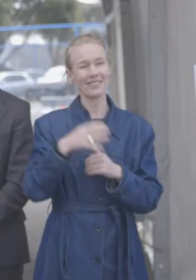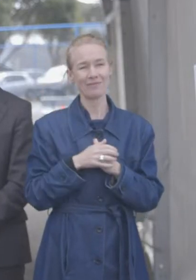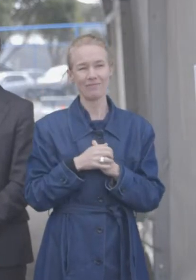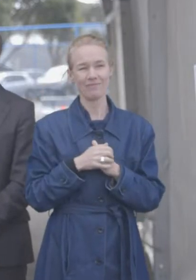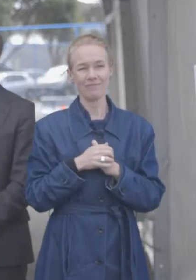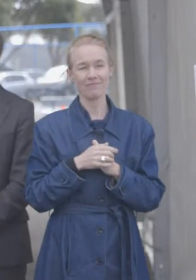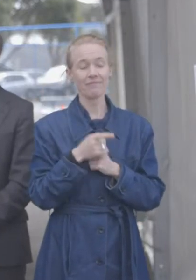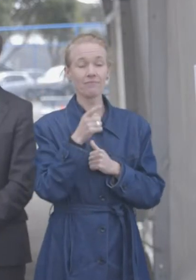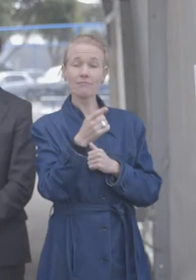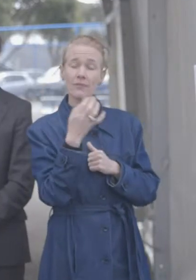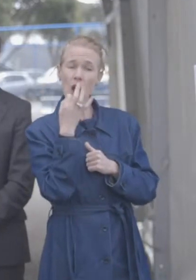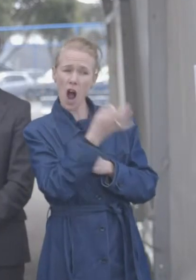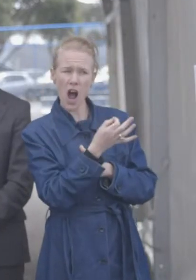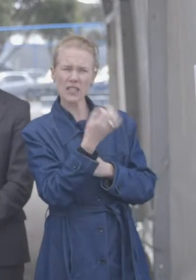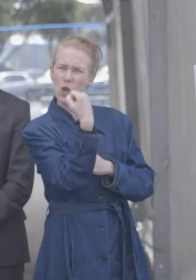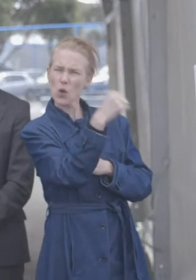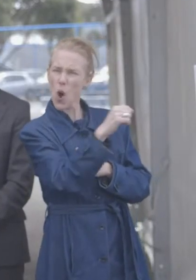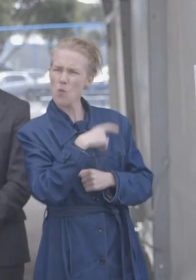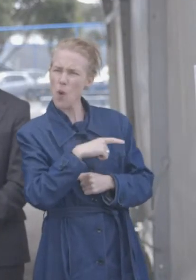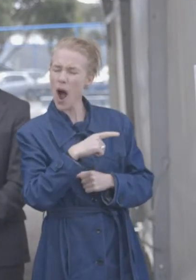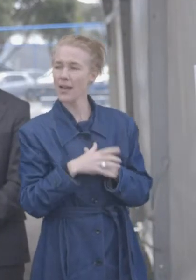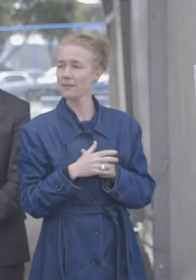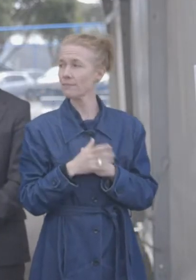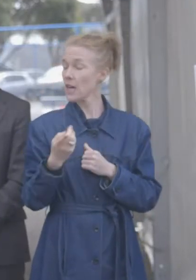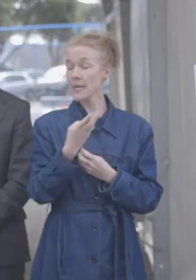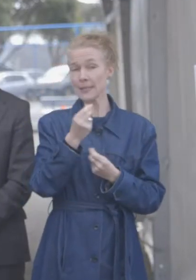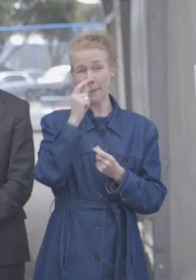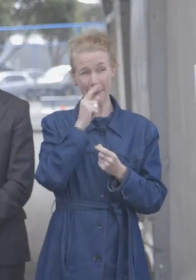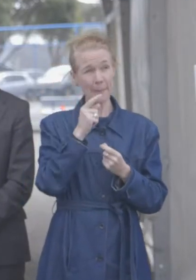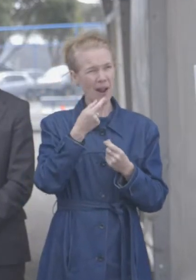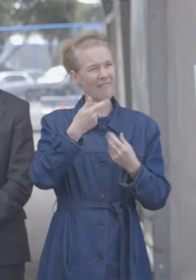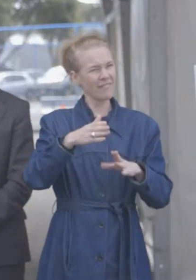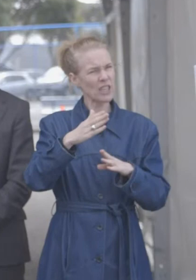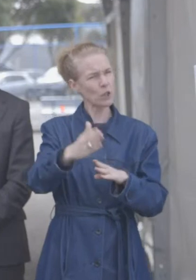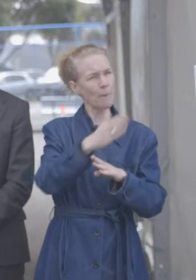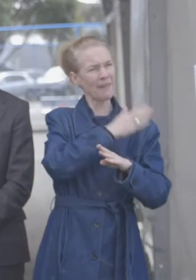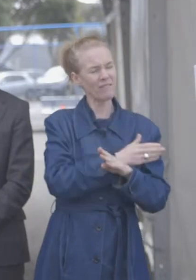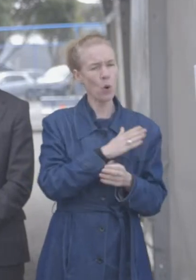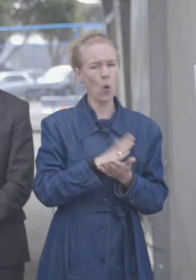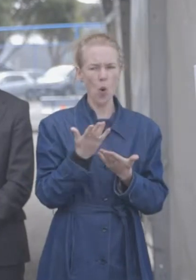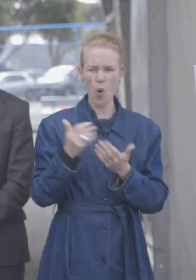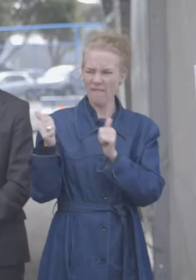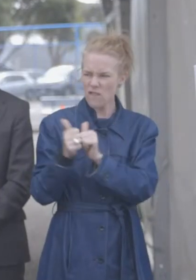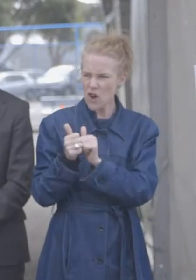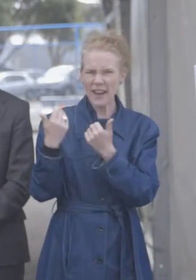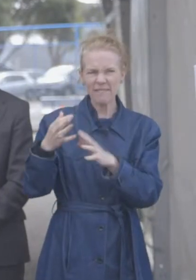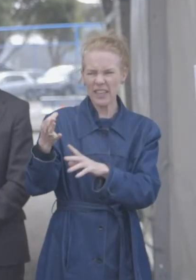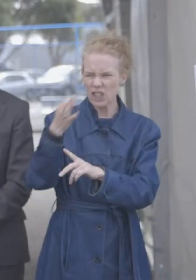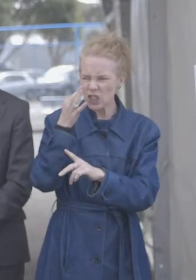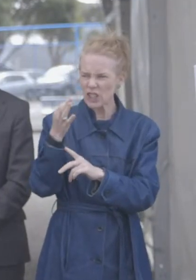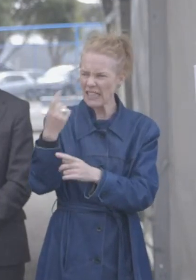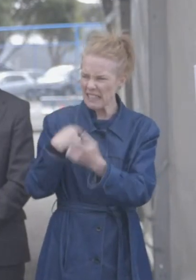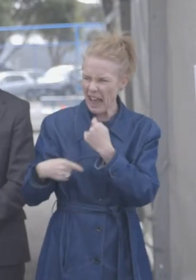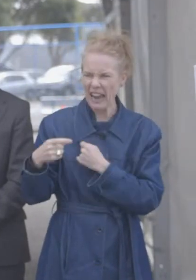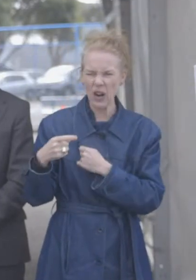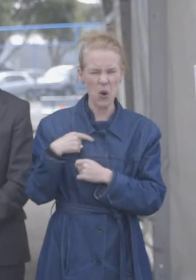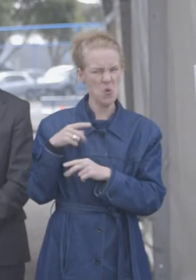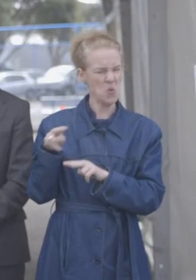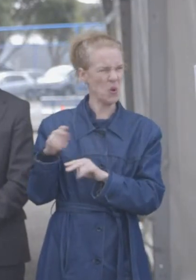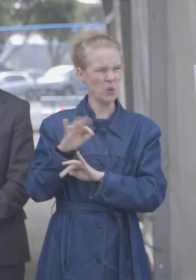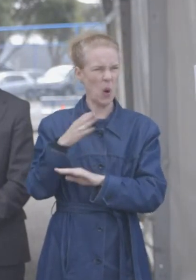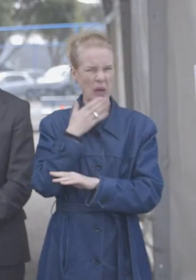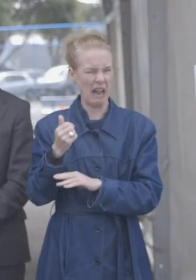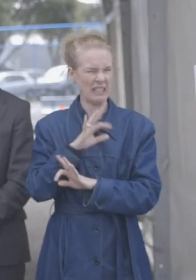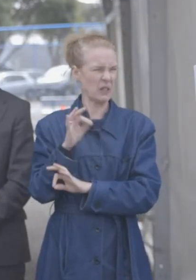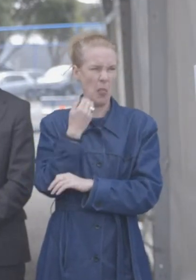I guess it's maybe that they've had one before, maybe their friends have and they haven't liked that experience. There's lots of rumours around the place about it